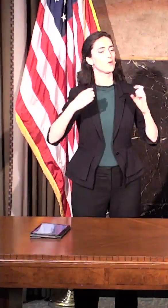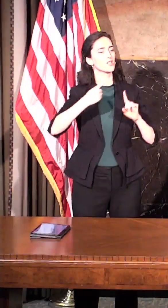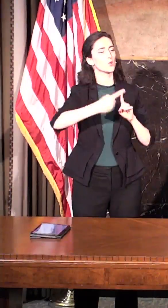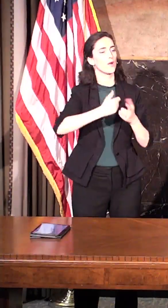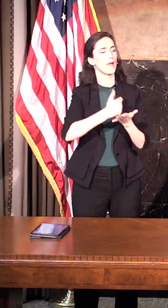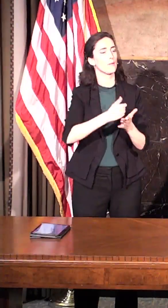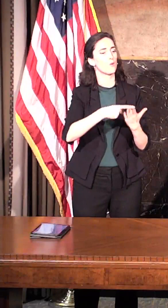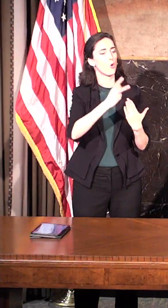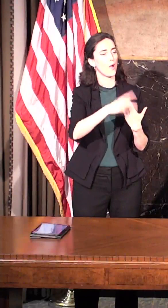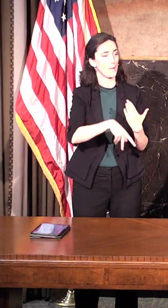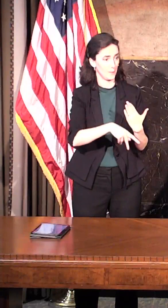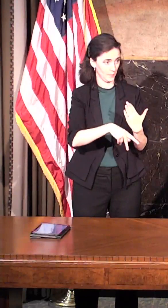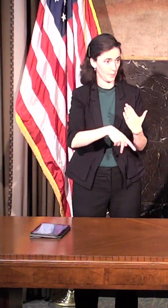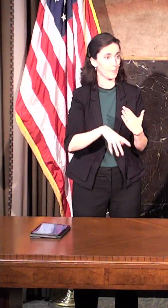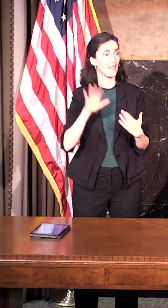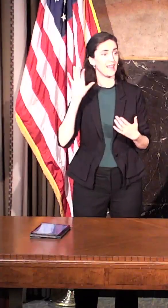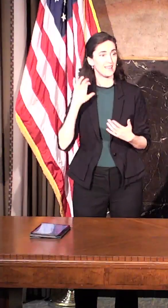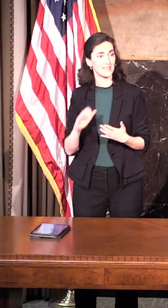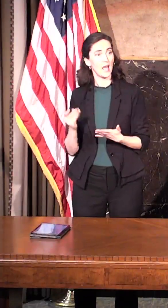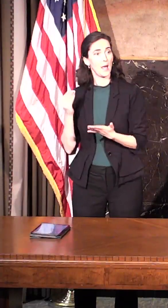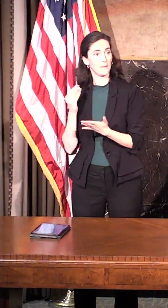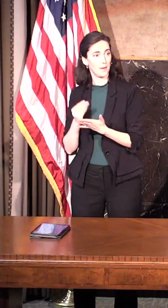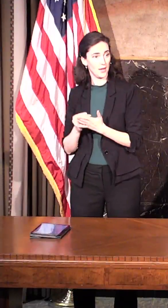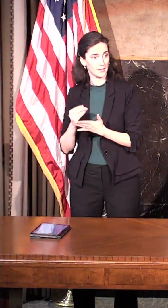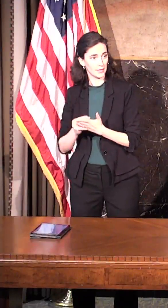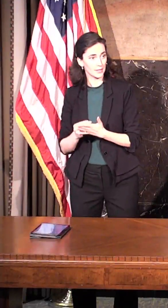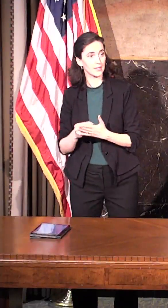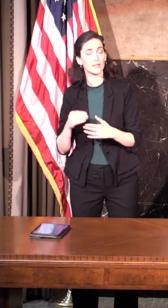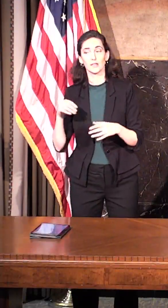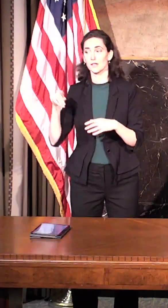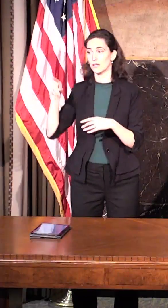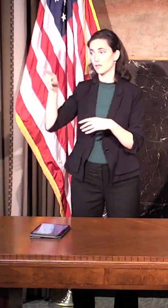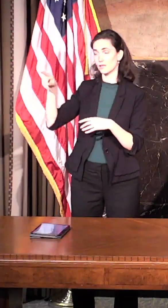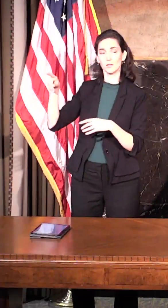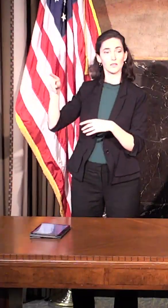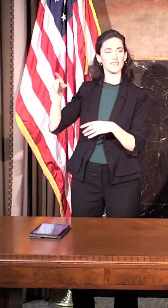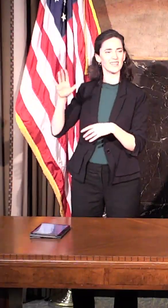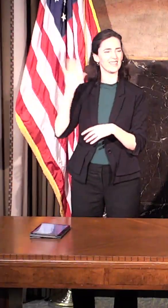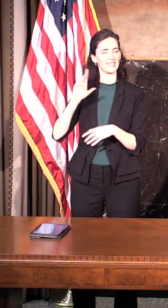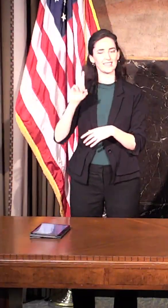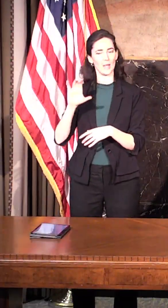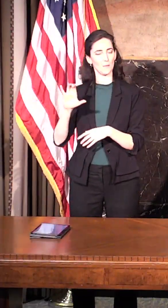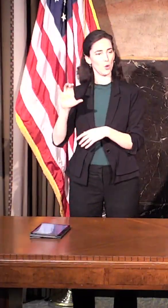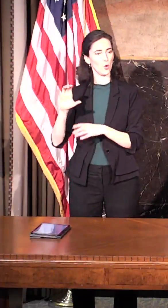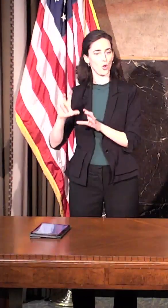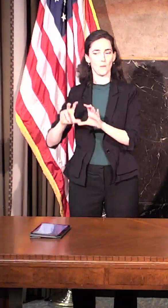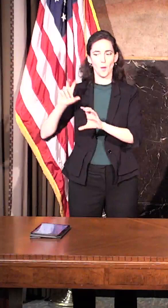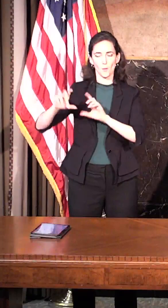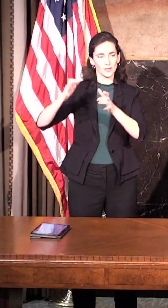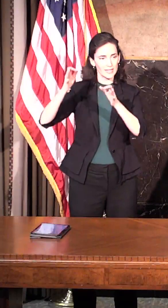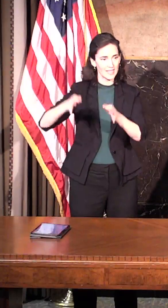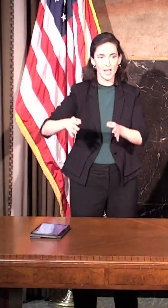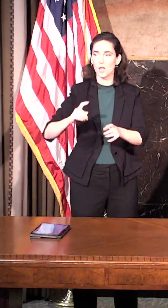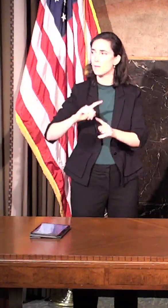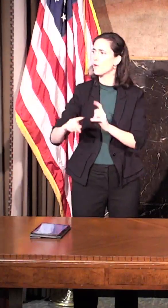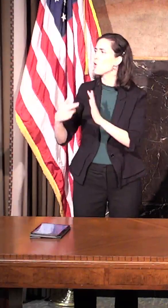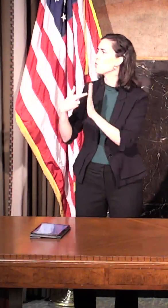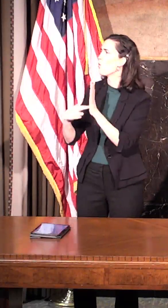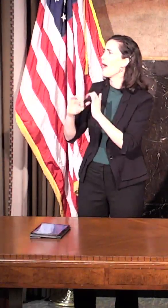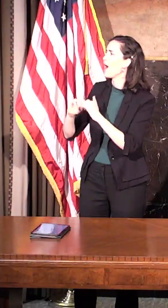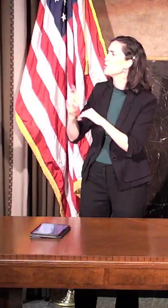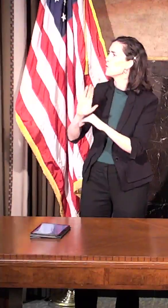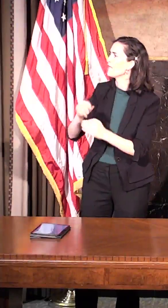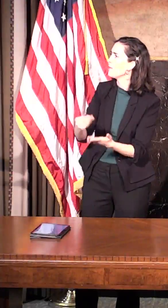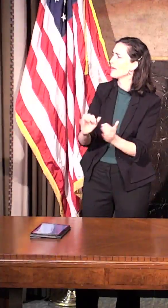funding that was funded in the appropriation in December. But the rules just came down the